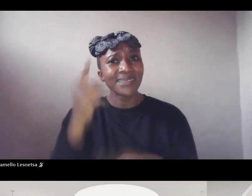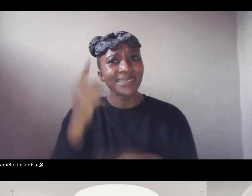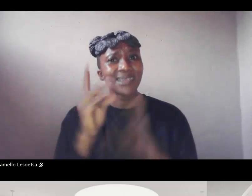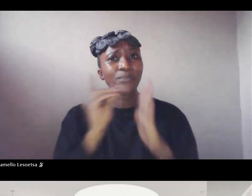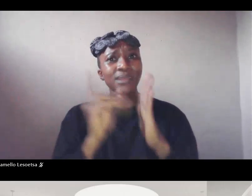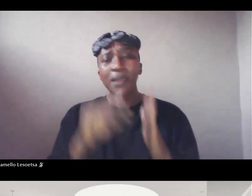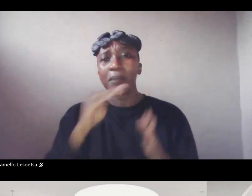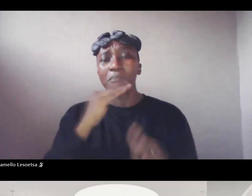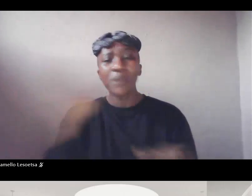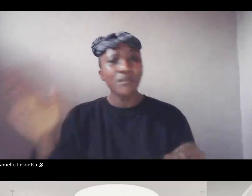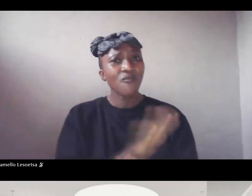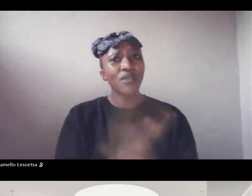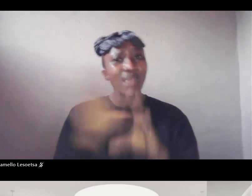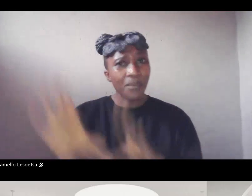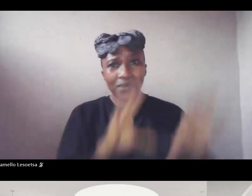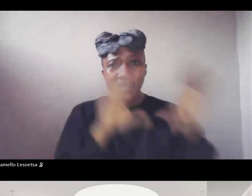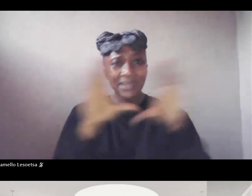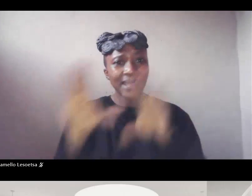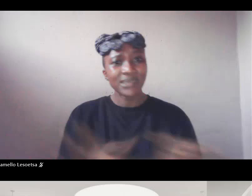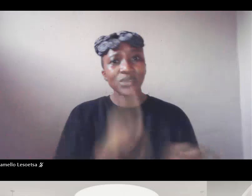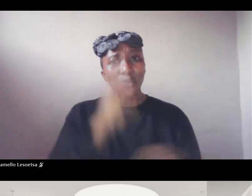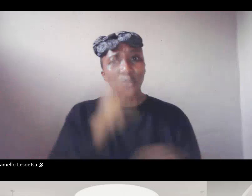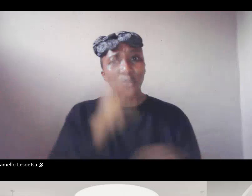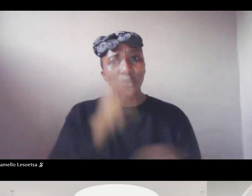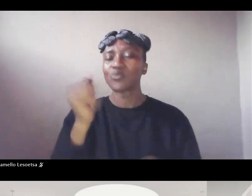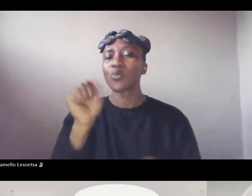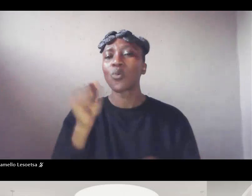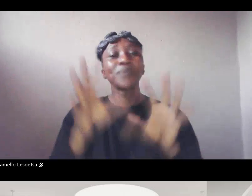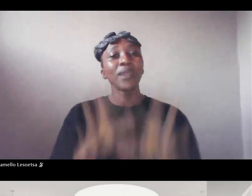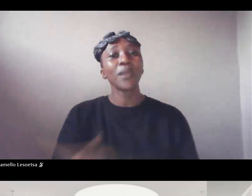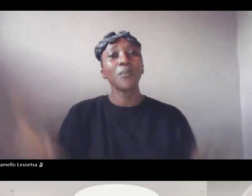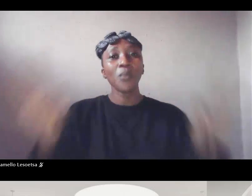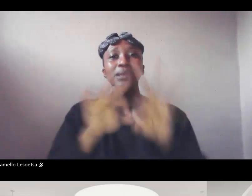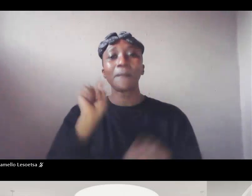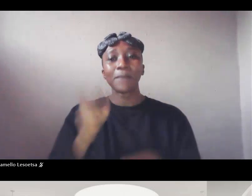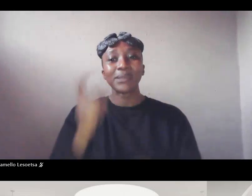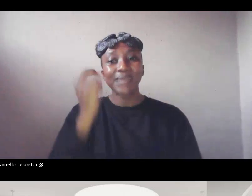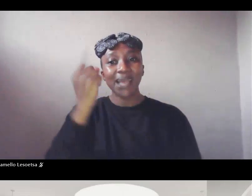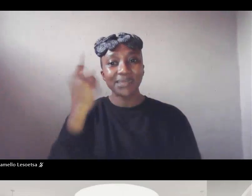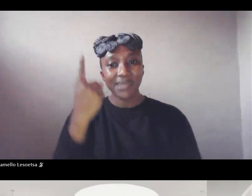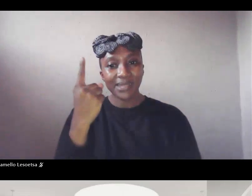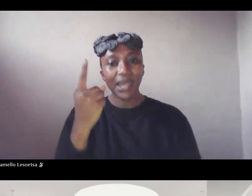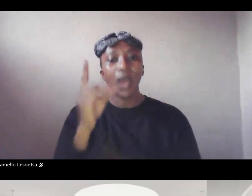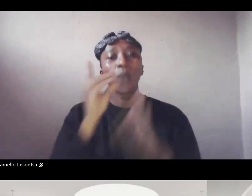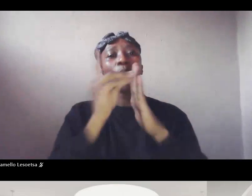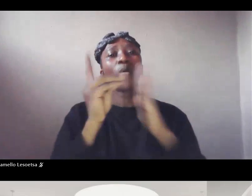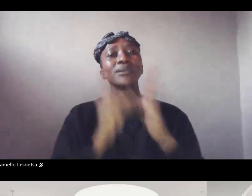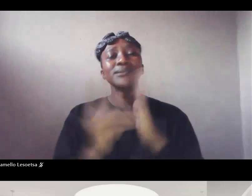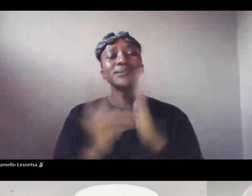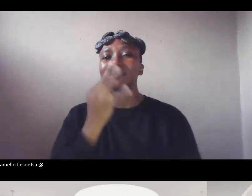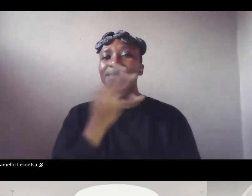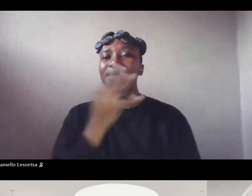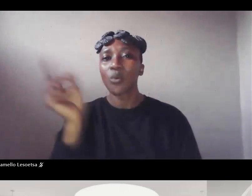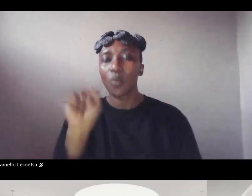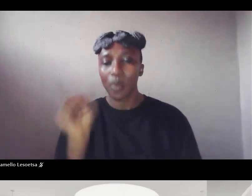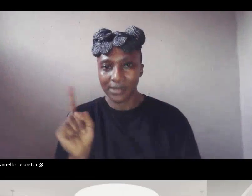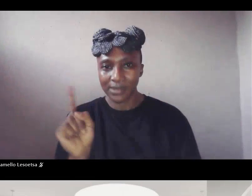it's very important to understand what policy is saying. White paper 6, Salamanca